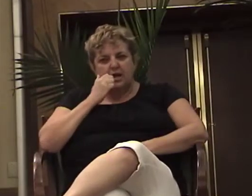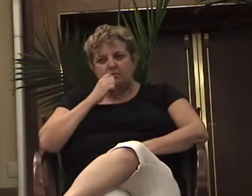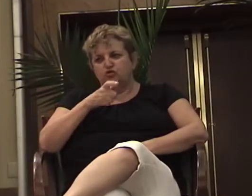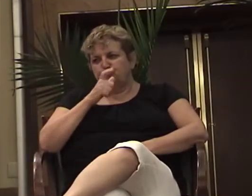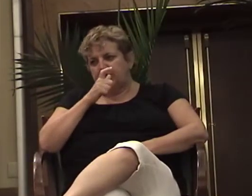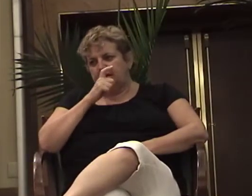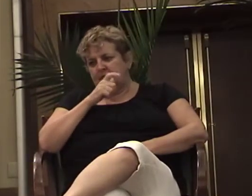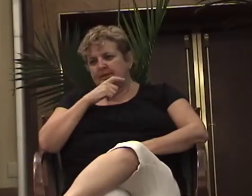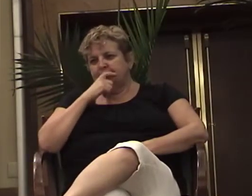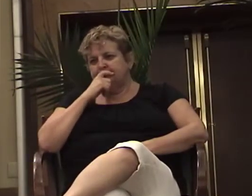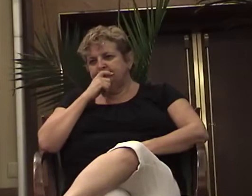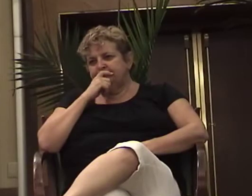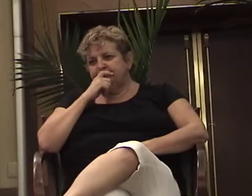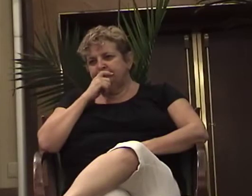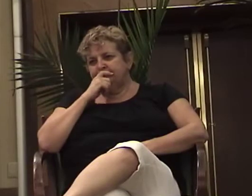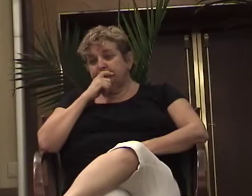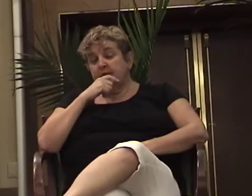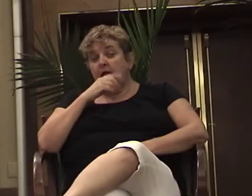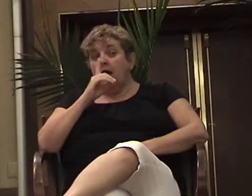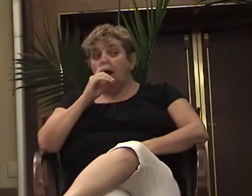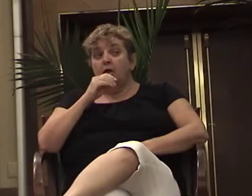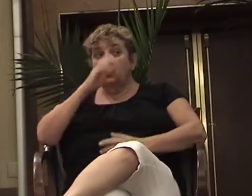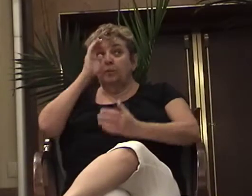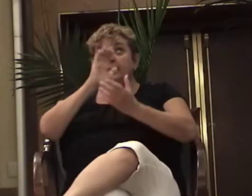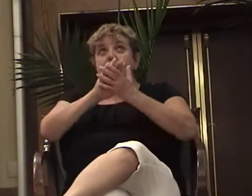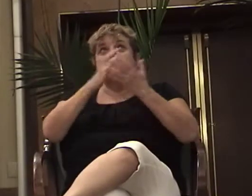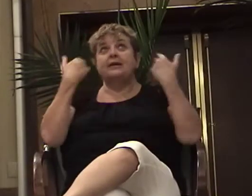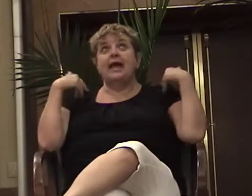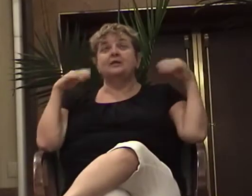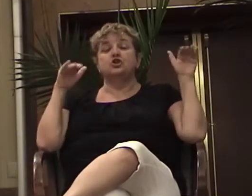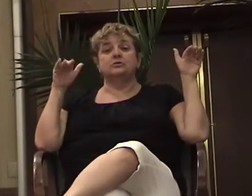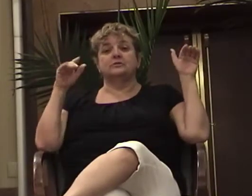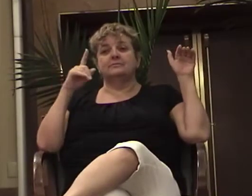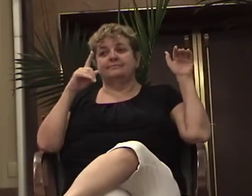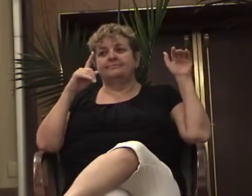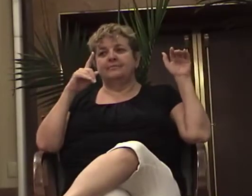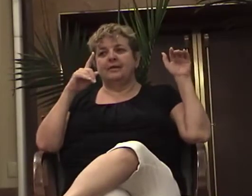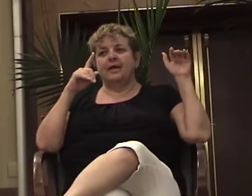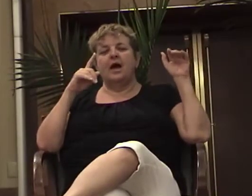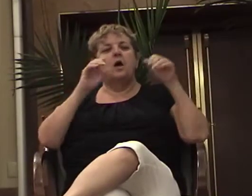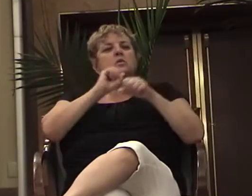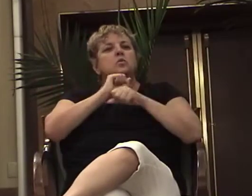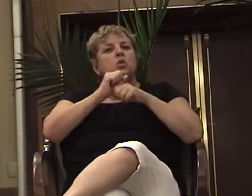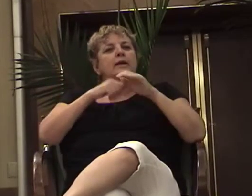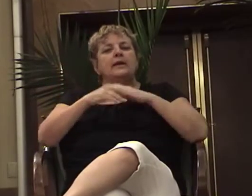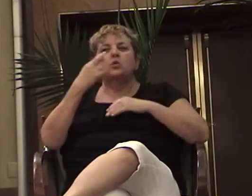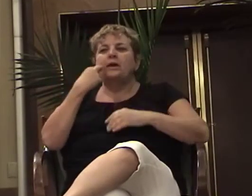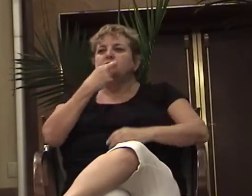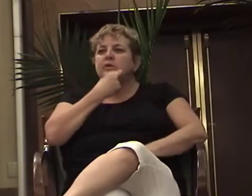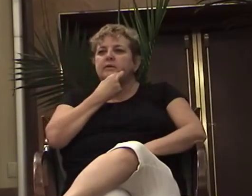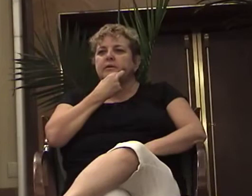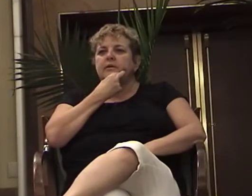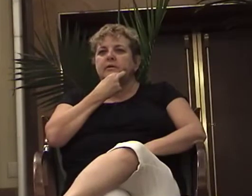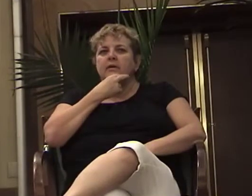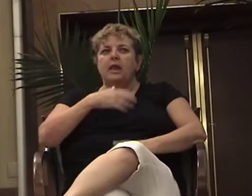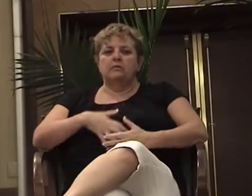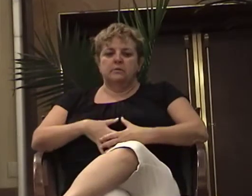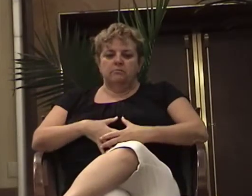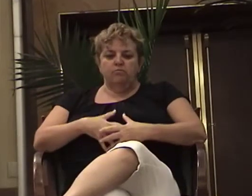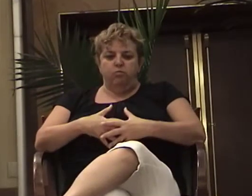I believe in angels, y'all. I was working at this restaurant. My stomach is getting bigger. This